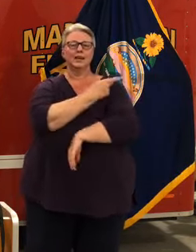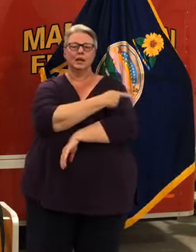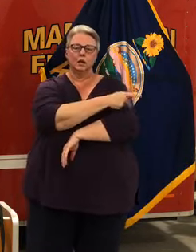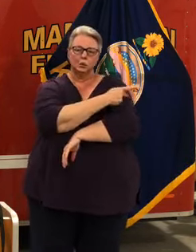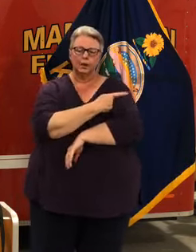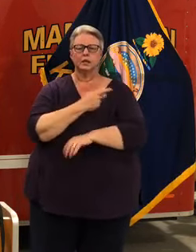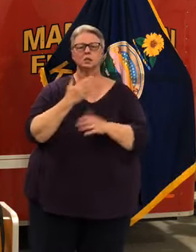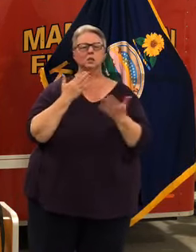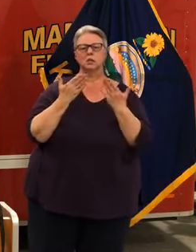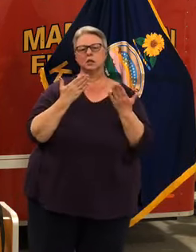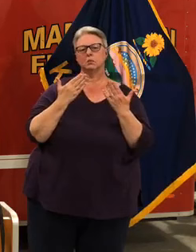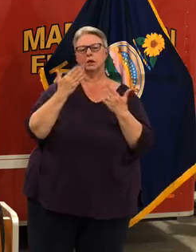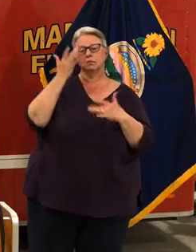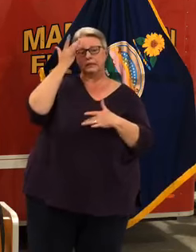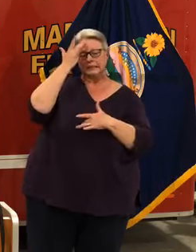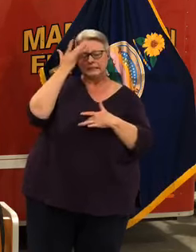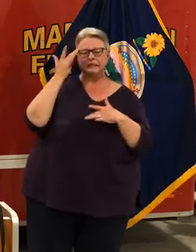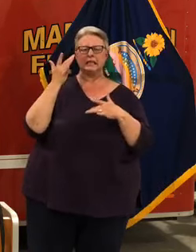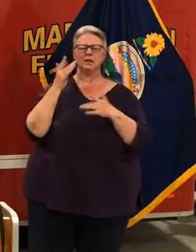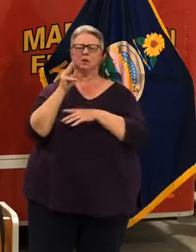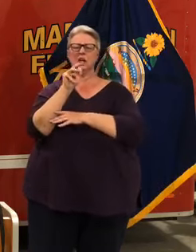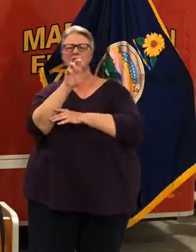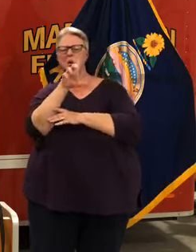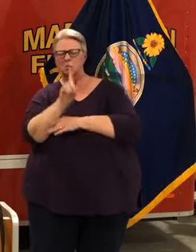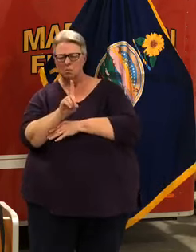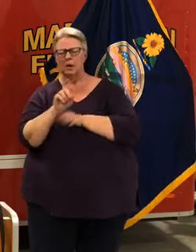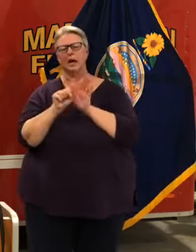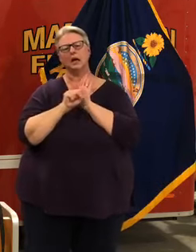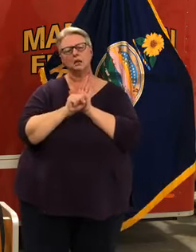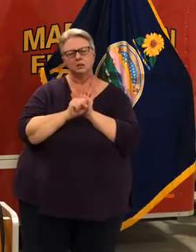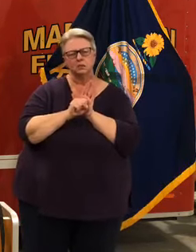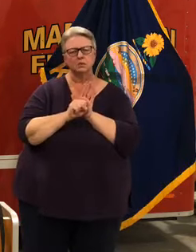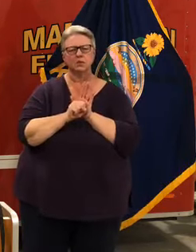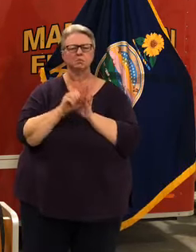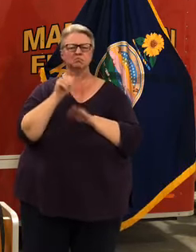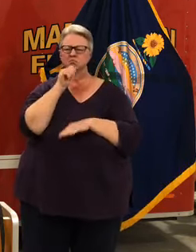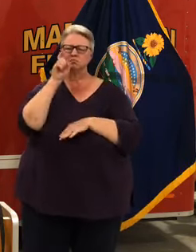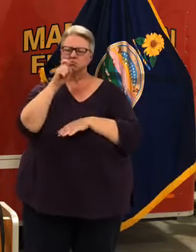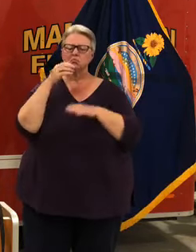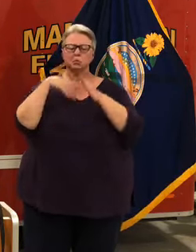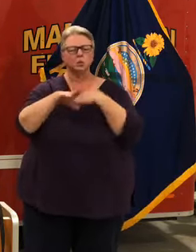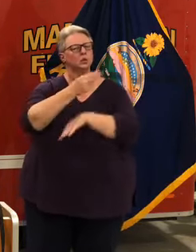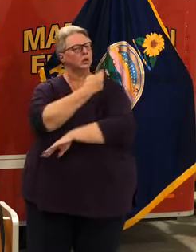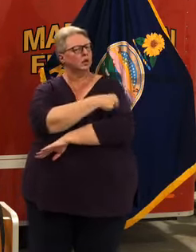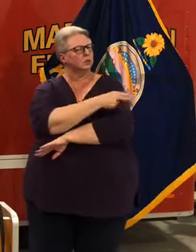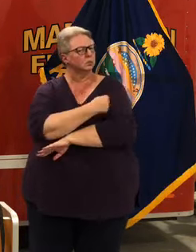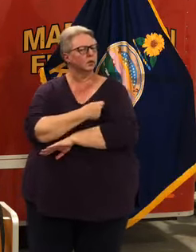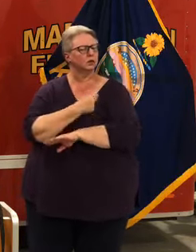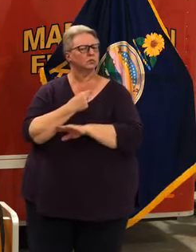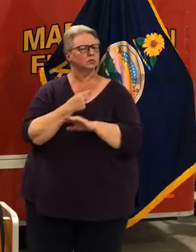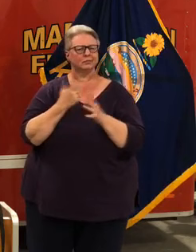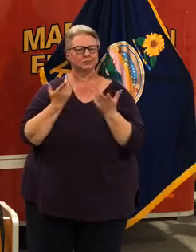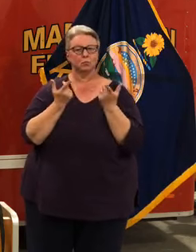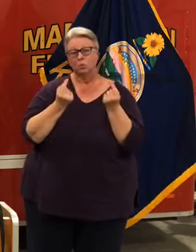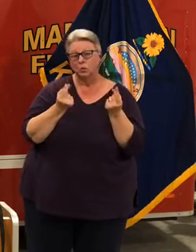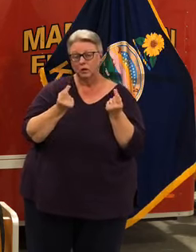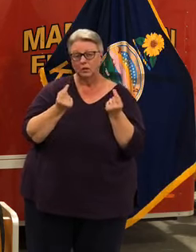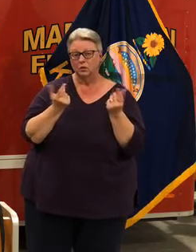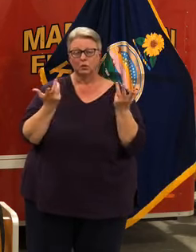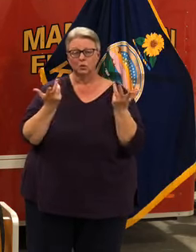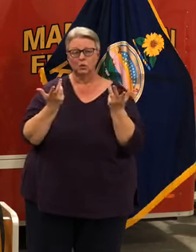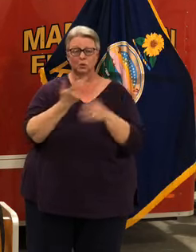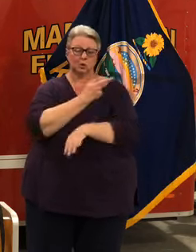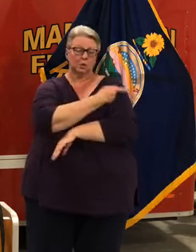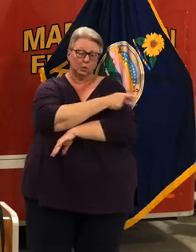be infected with mild or moderate symptoms and not be hospitalized, and how they might approach this, being a patient